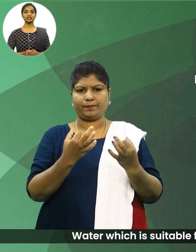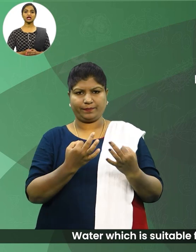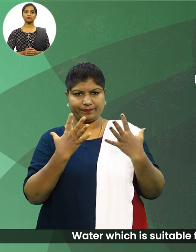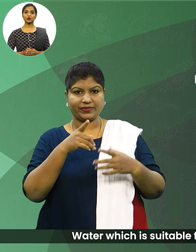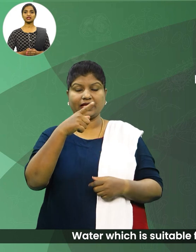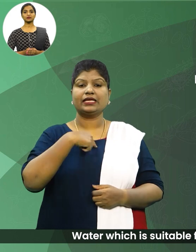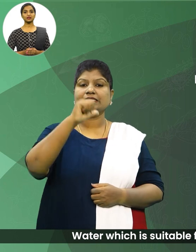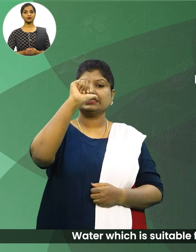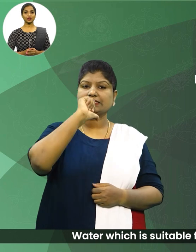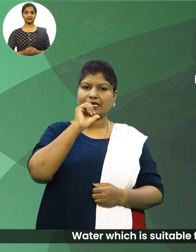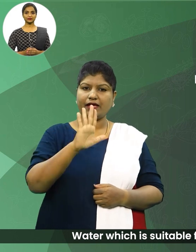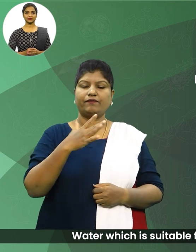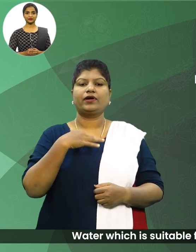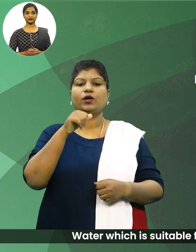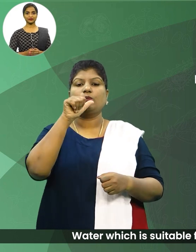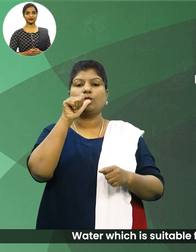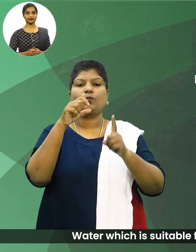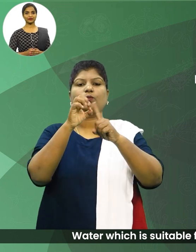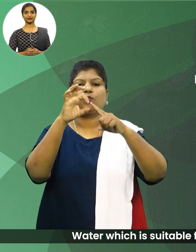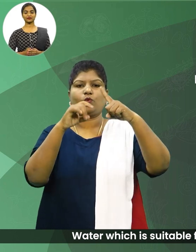called potable water. water.